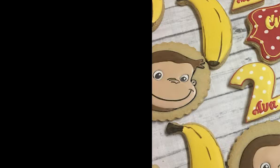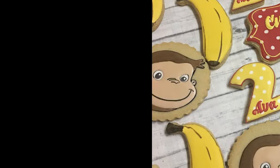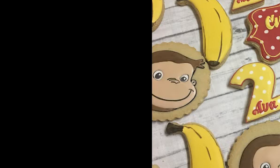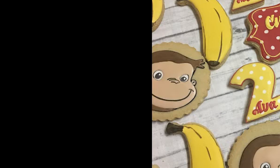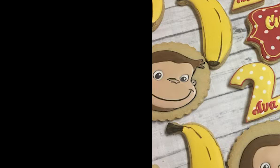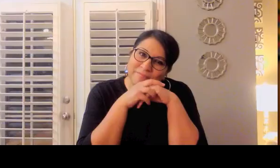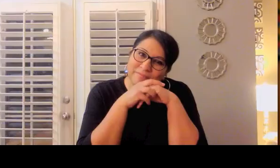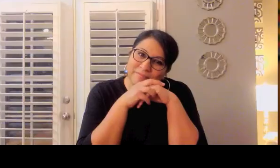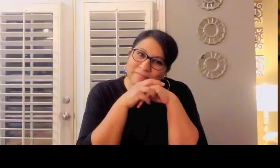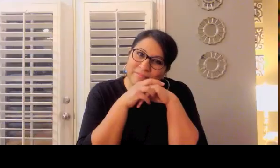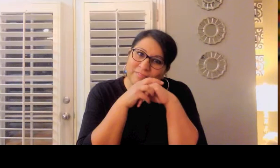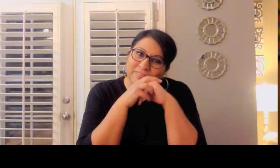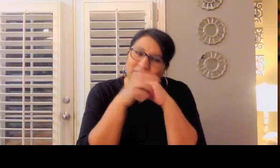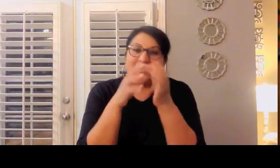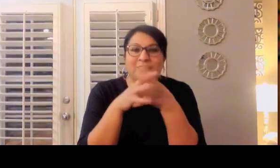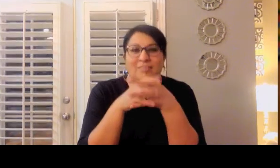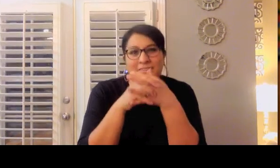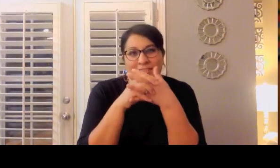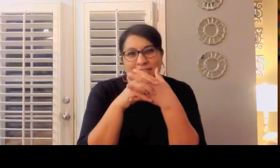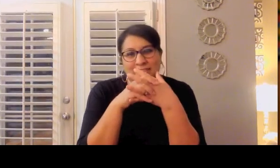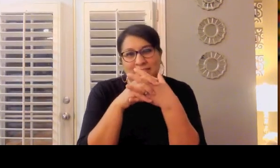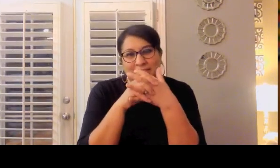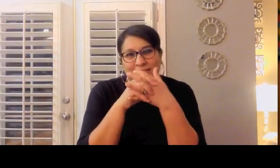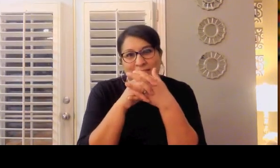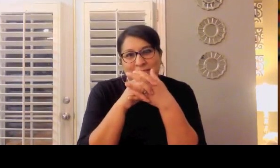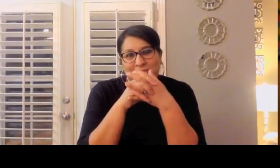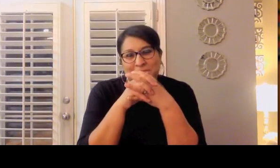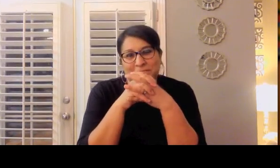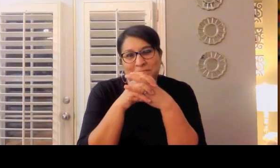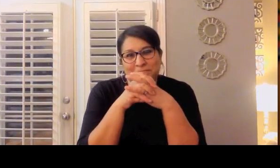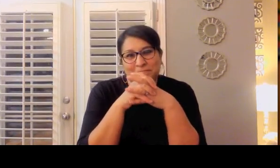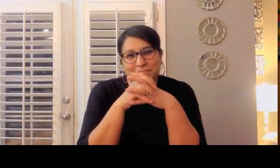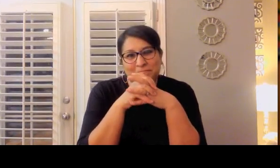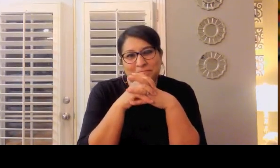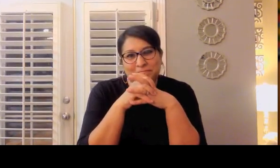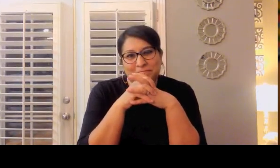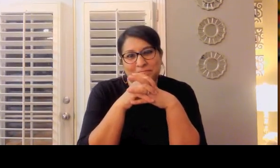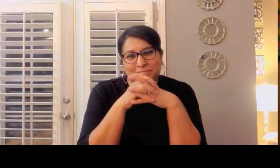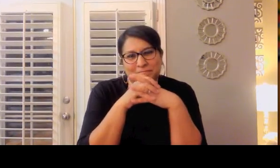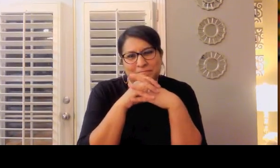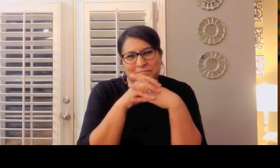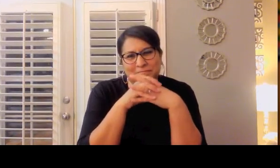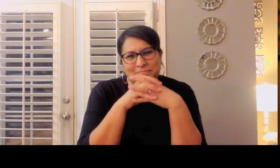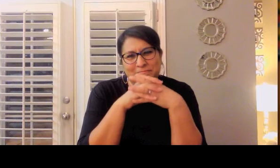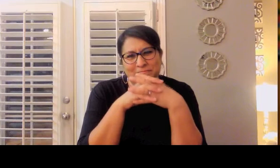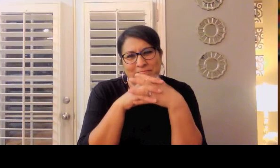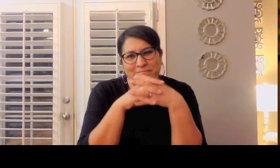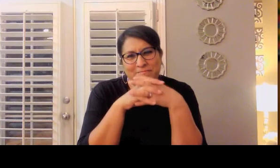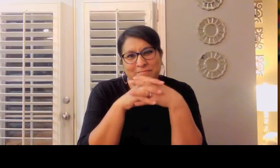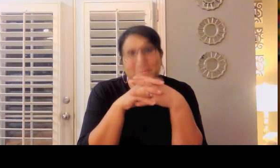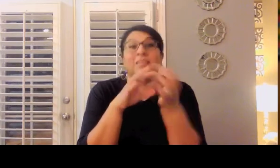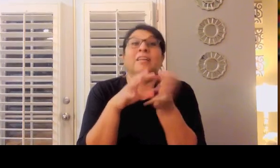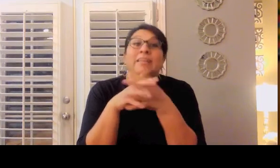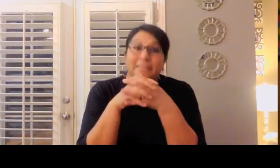like you had did, I think they were from last year, but they're on your Facebook page was some Dumbo ones you did